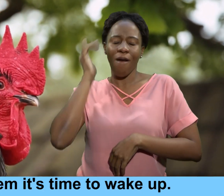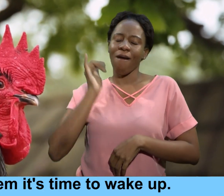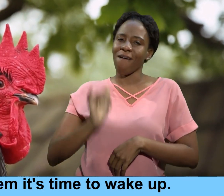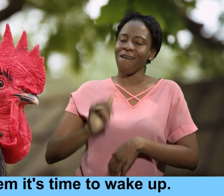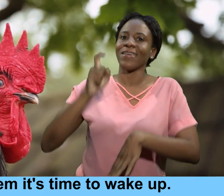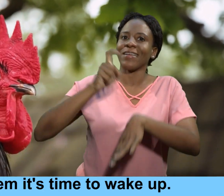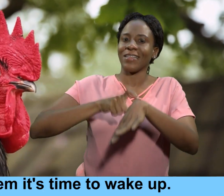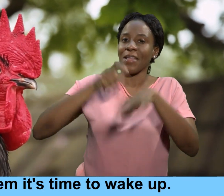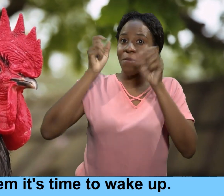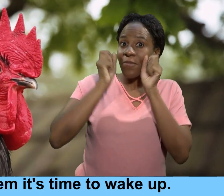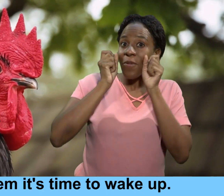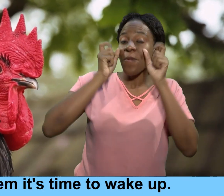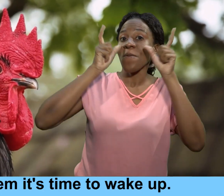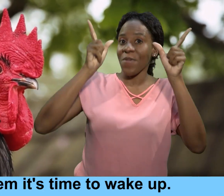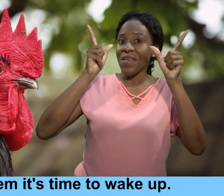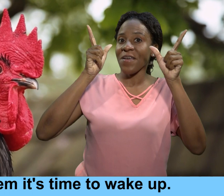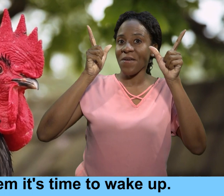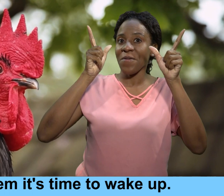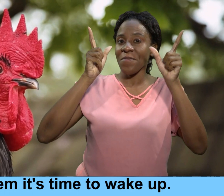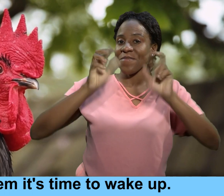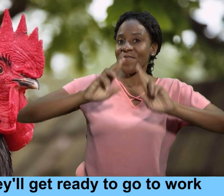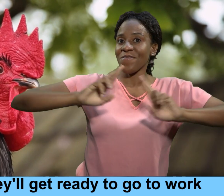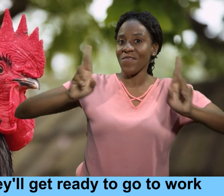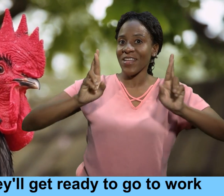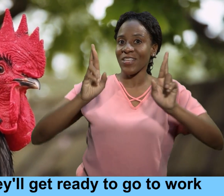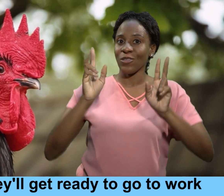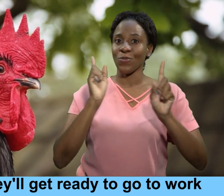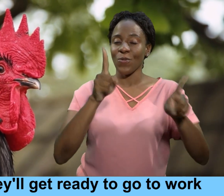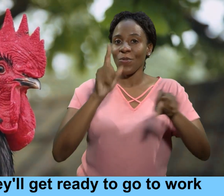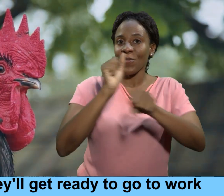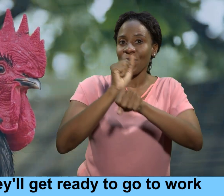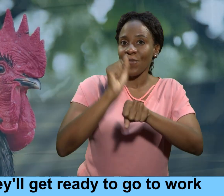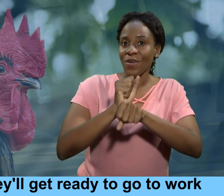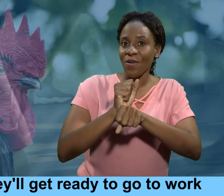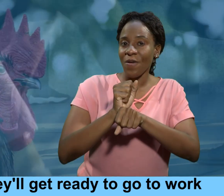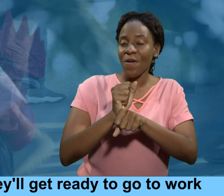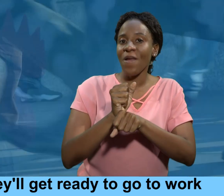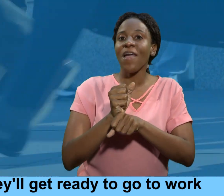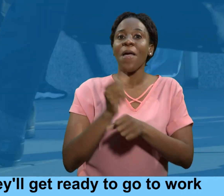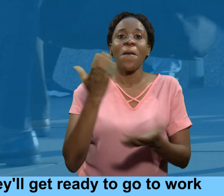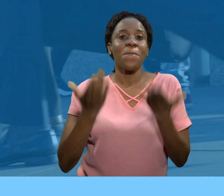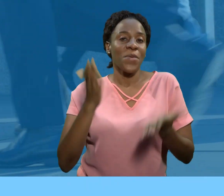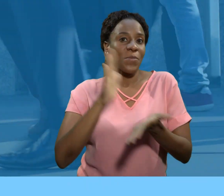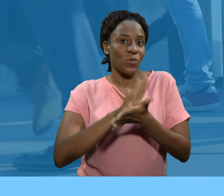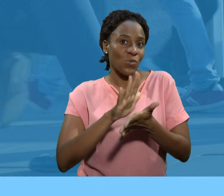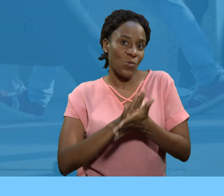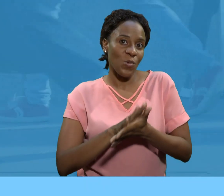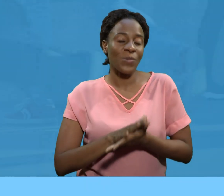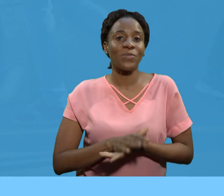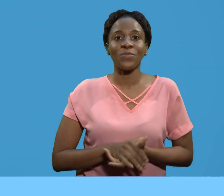that will tell them it's time to wake up, and maybe they'll get ready to go to work or school.